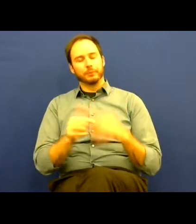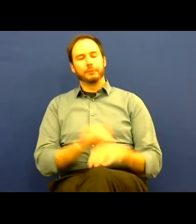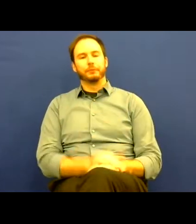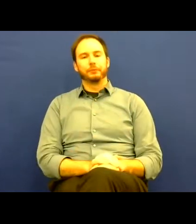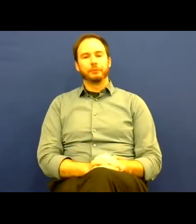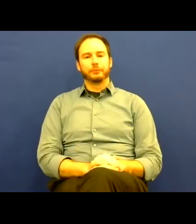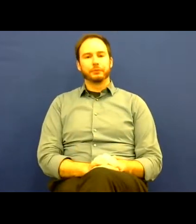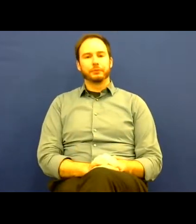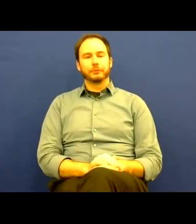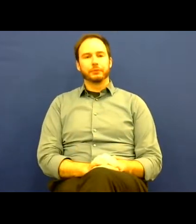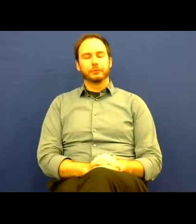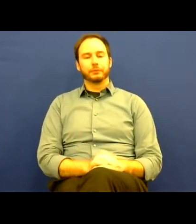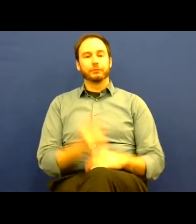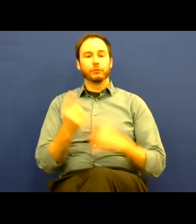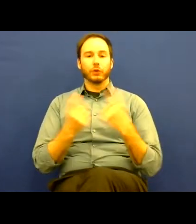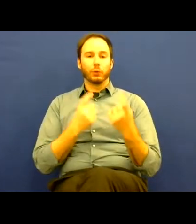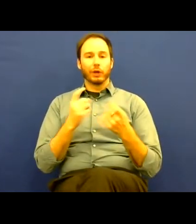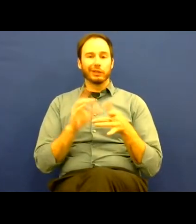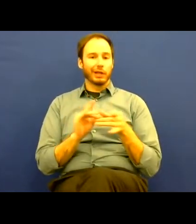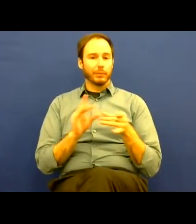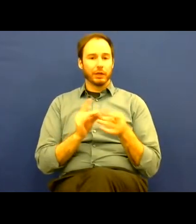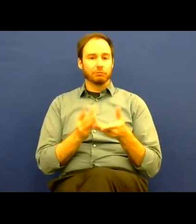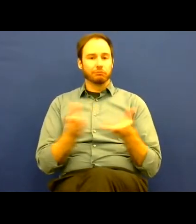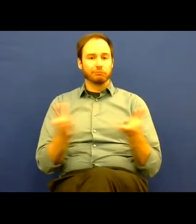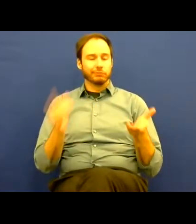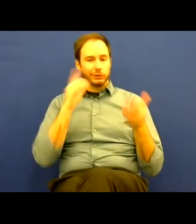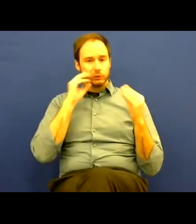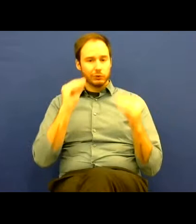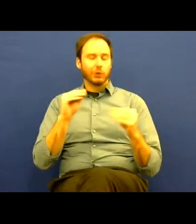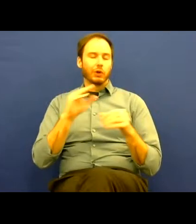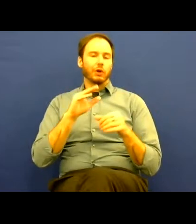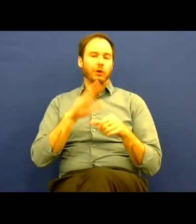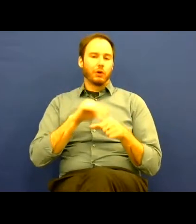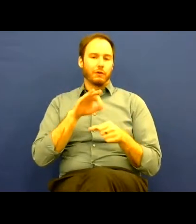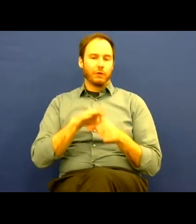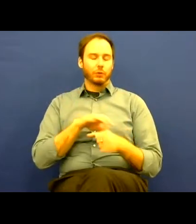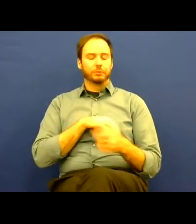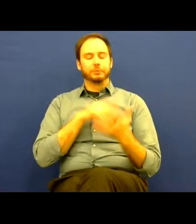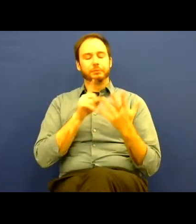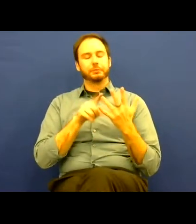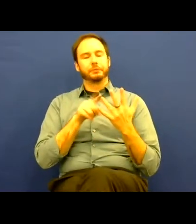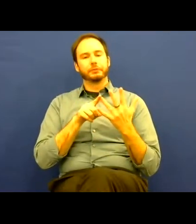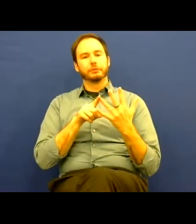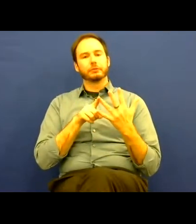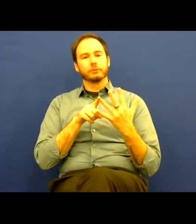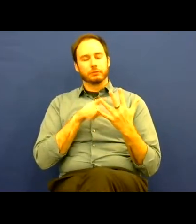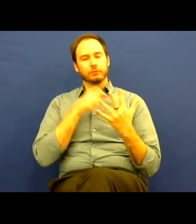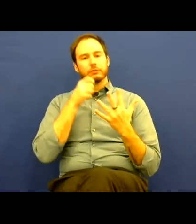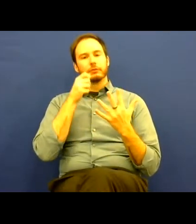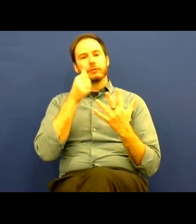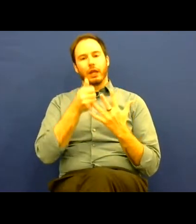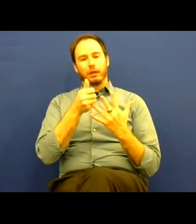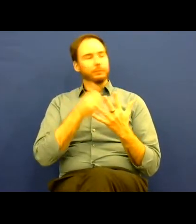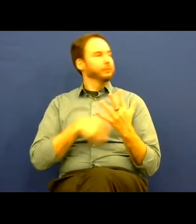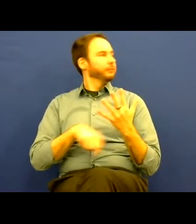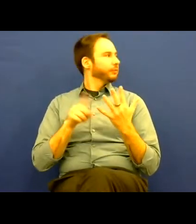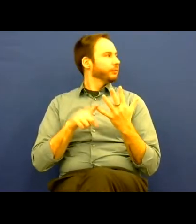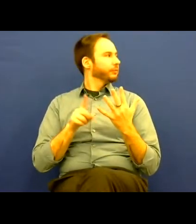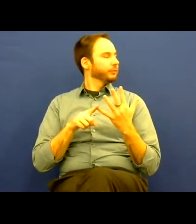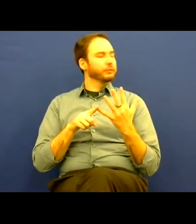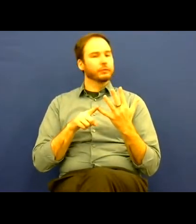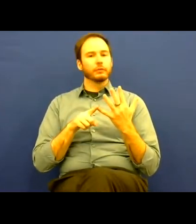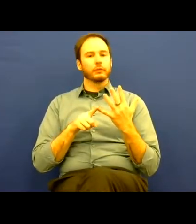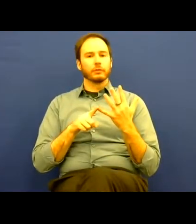Any questions? Comments? Hearing none, please call the roll. Councilmember Safranik, Aye.